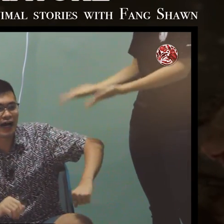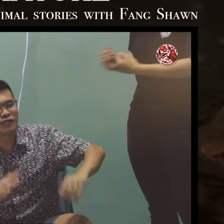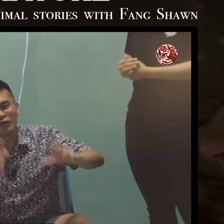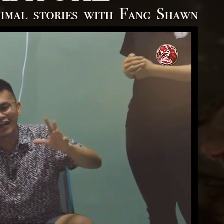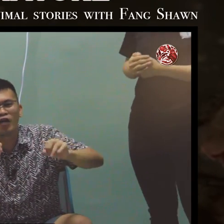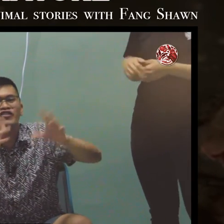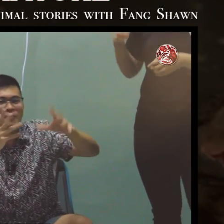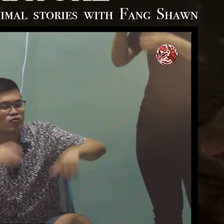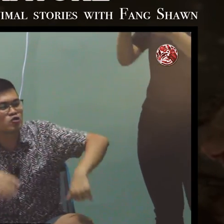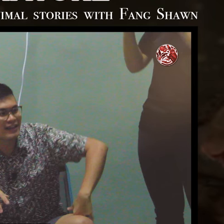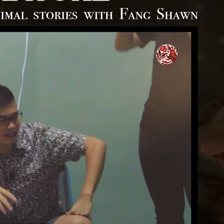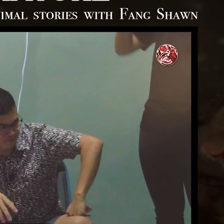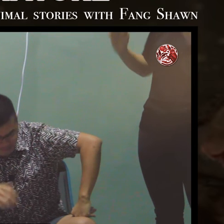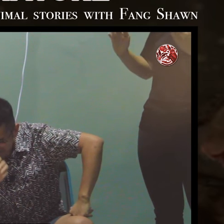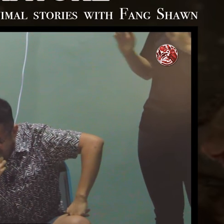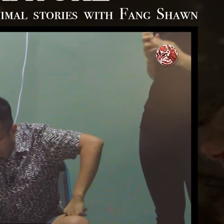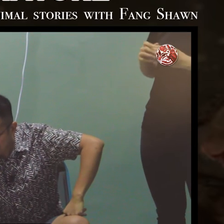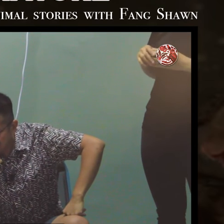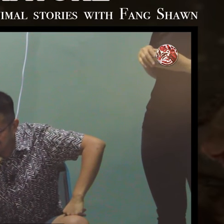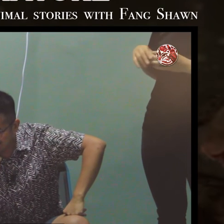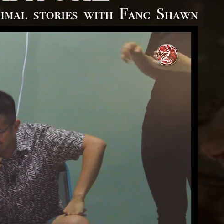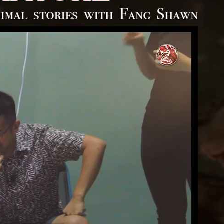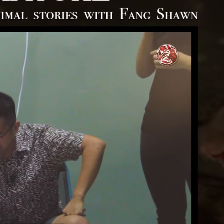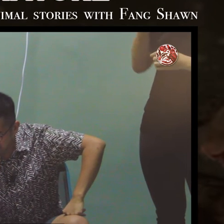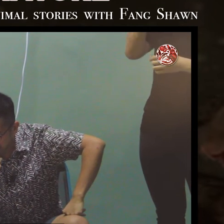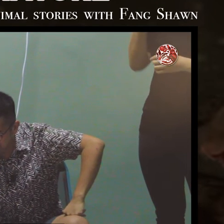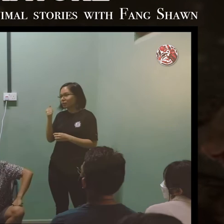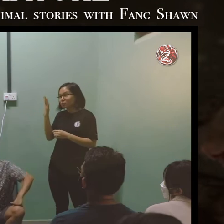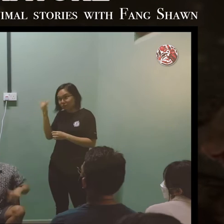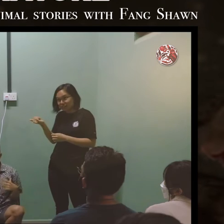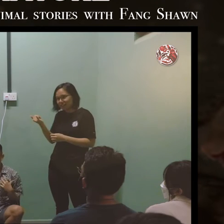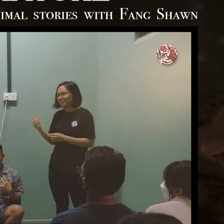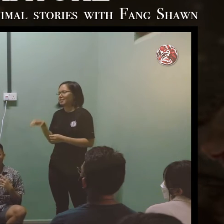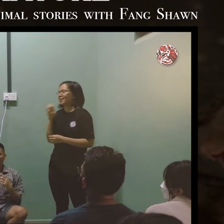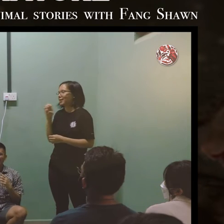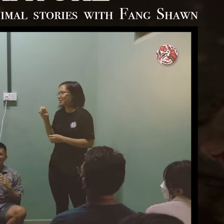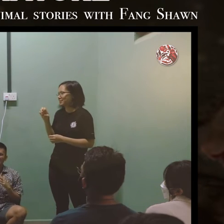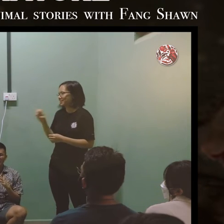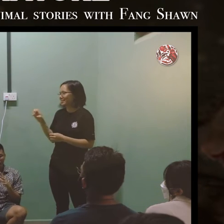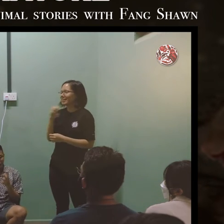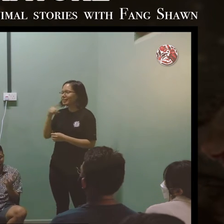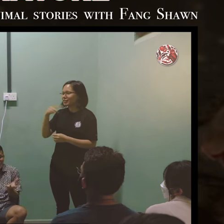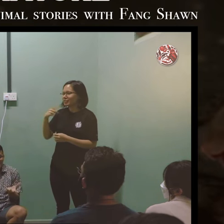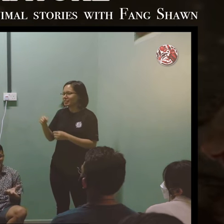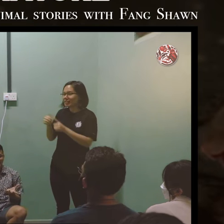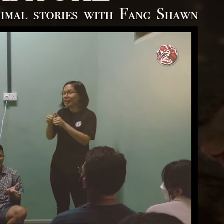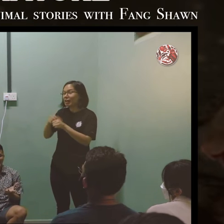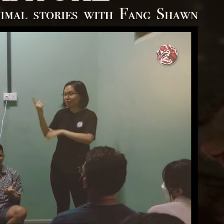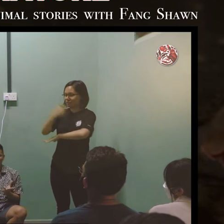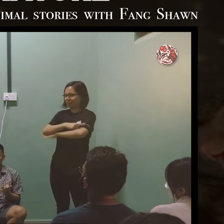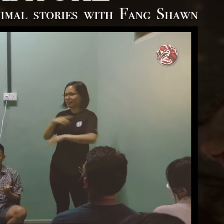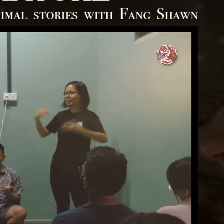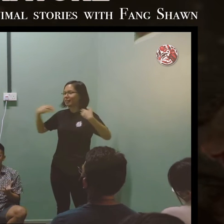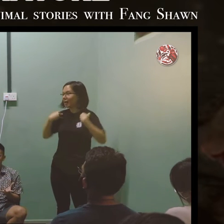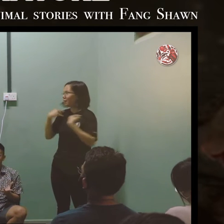them I'll feed them fruits one leh. And I mean, okay, kind gesture, thanks